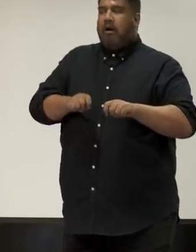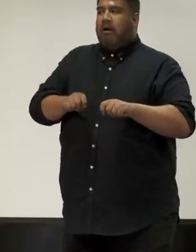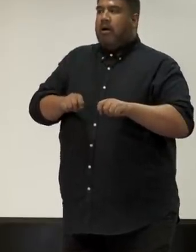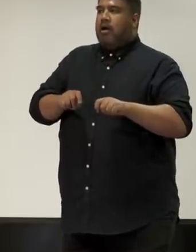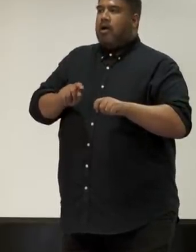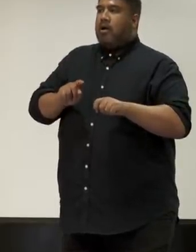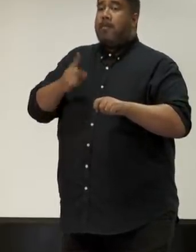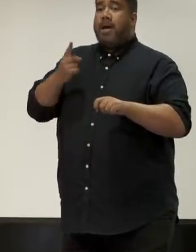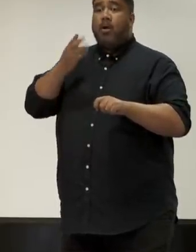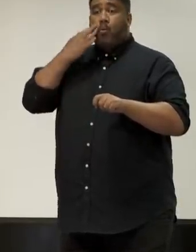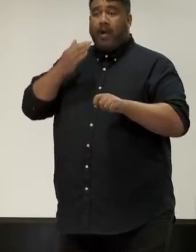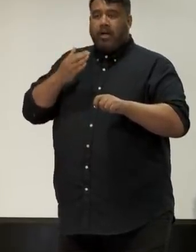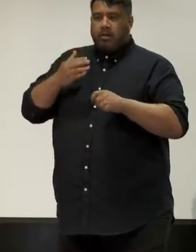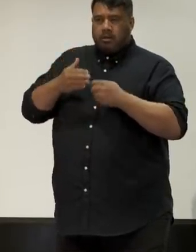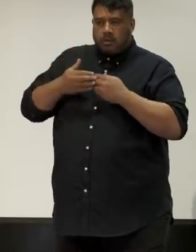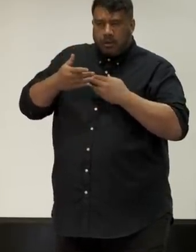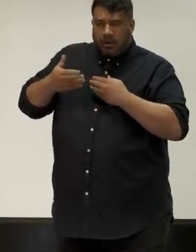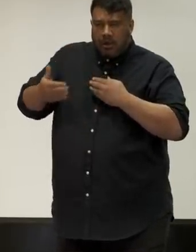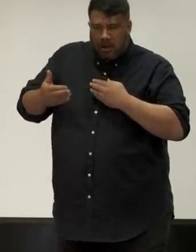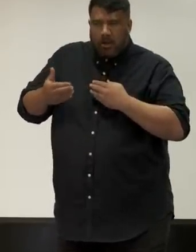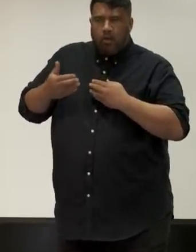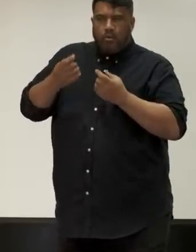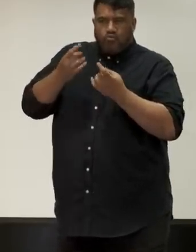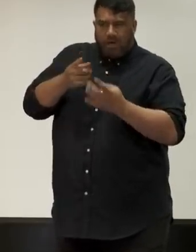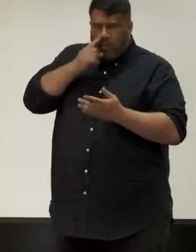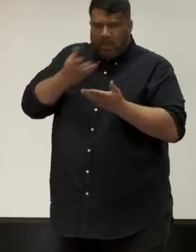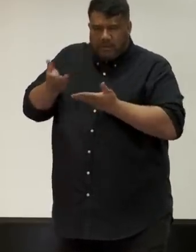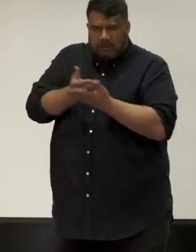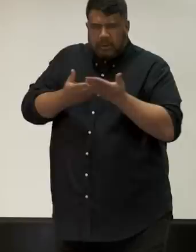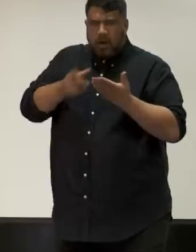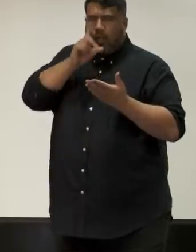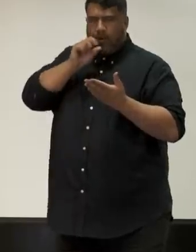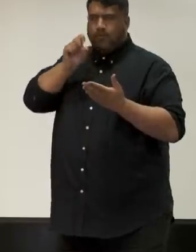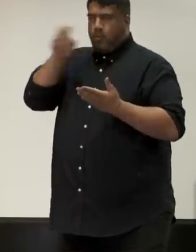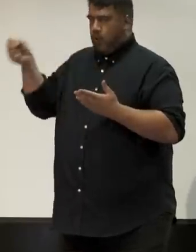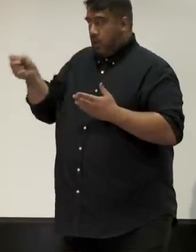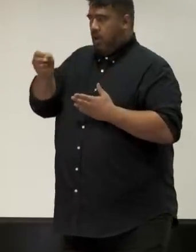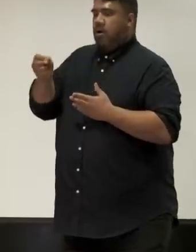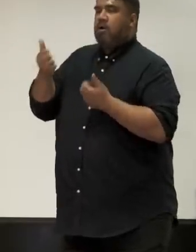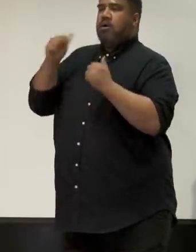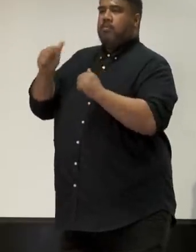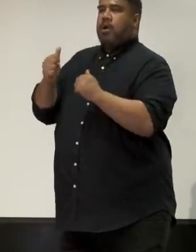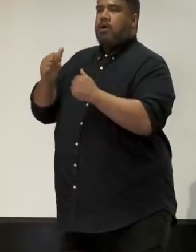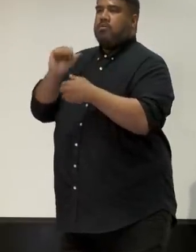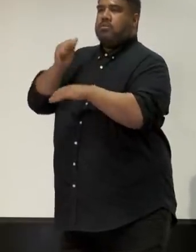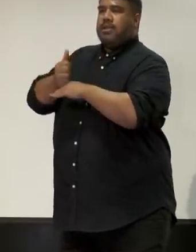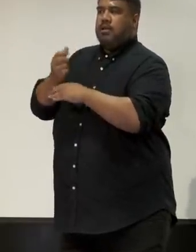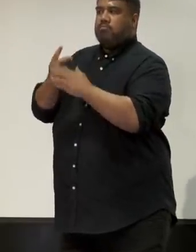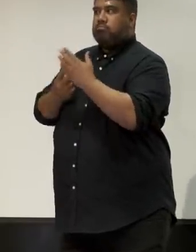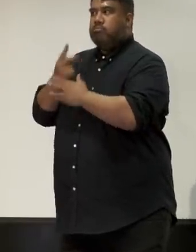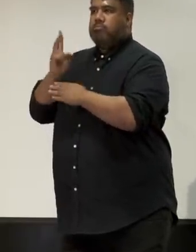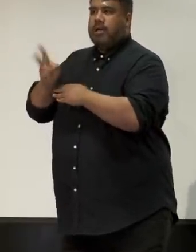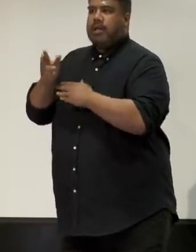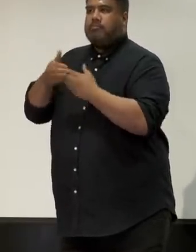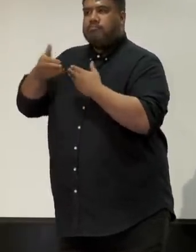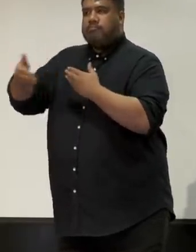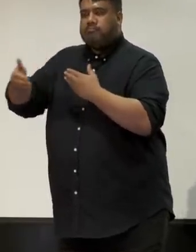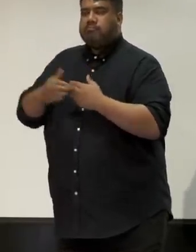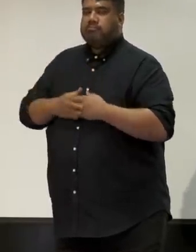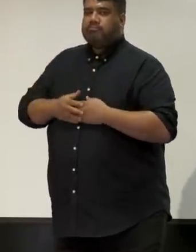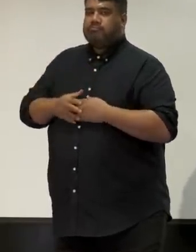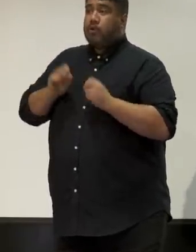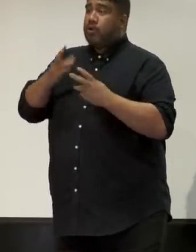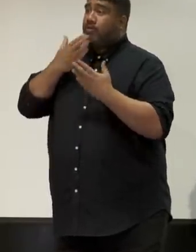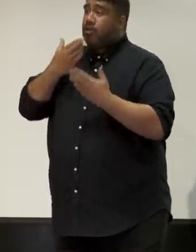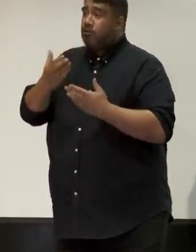more of a clear guide on how we're going to roll them out and the dates, I'll come back to you, but they tend to sit in the Ministry of Arts, Culture and Heritage frame. Okay, thanks